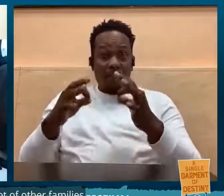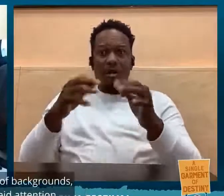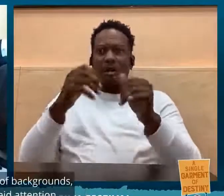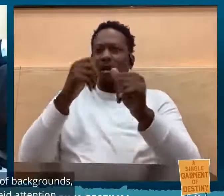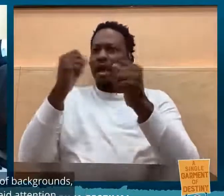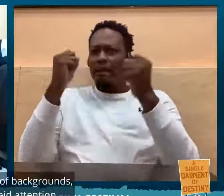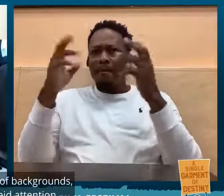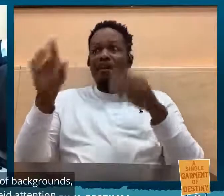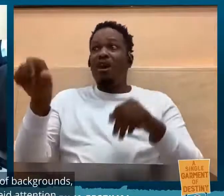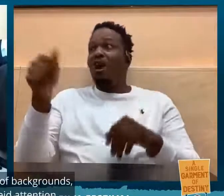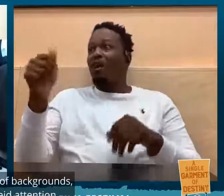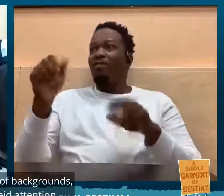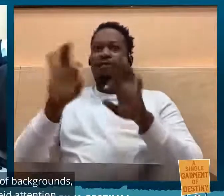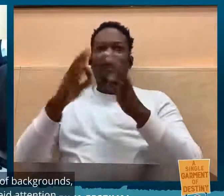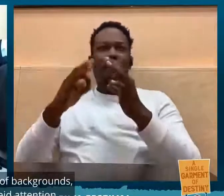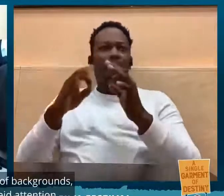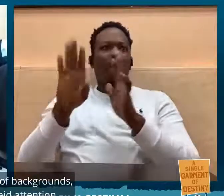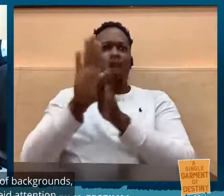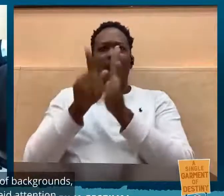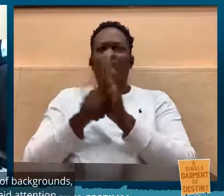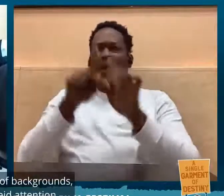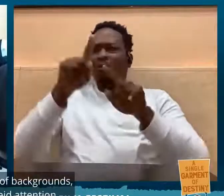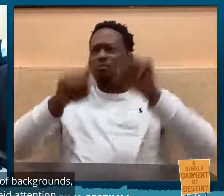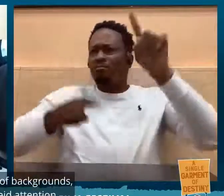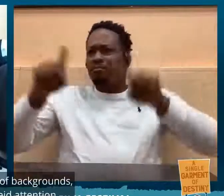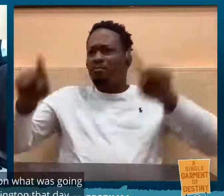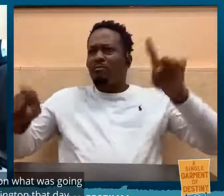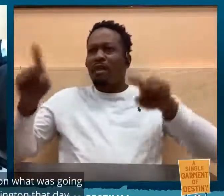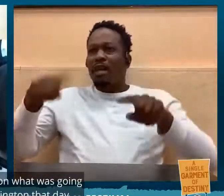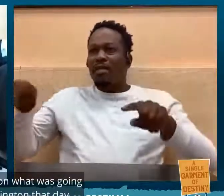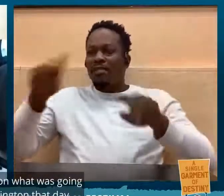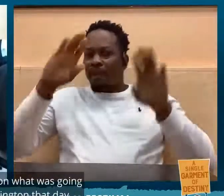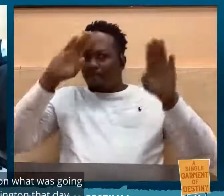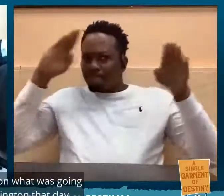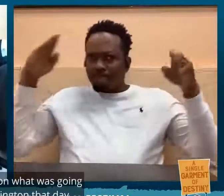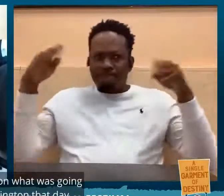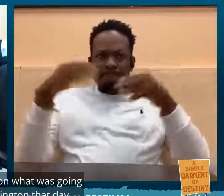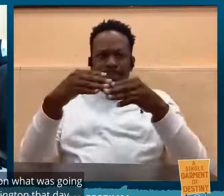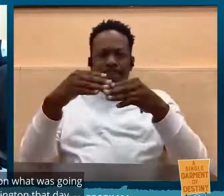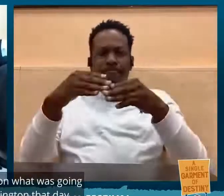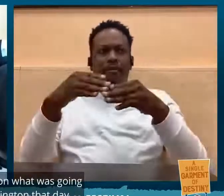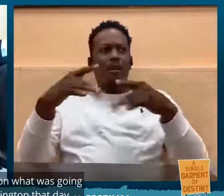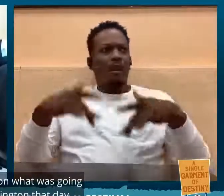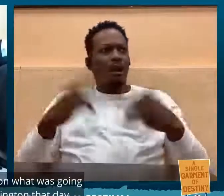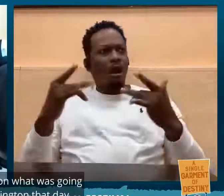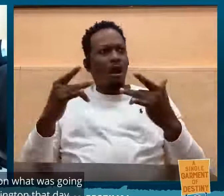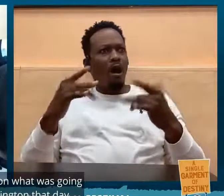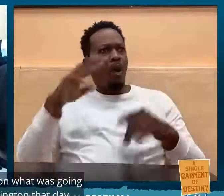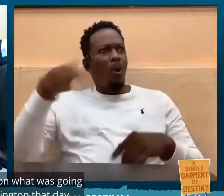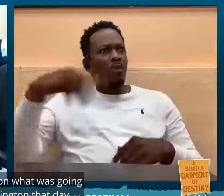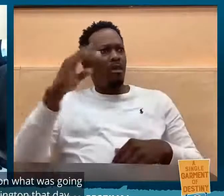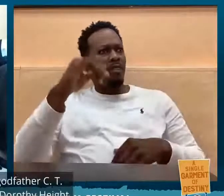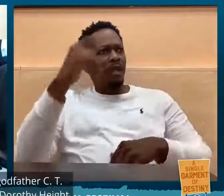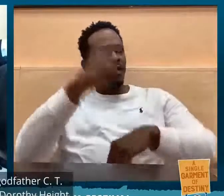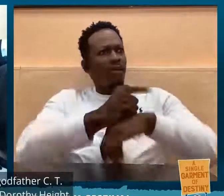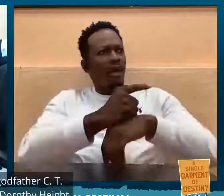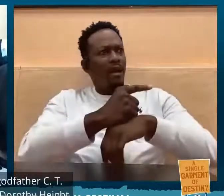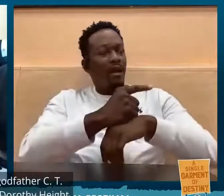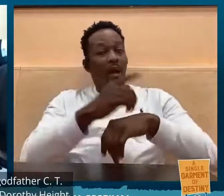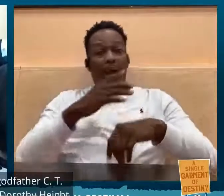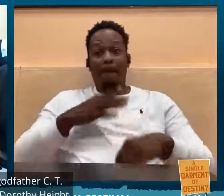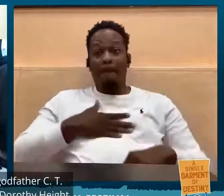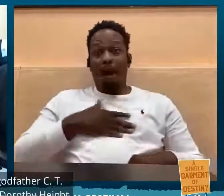families of all kinds of backgrounds really paid attention and focused on what was going on in Washington that day. And